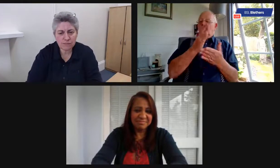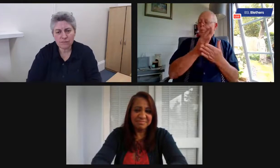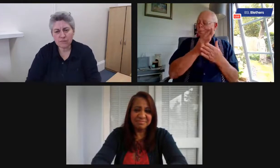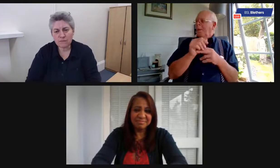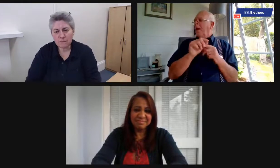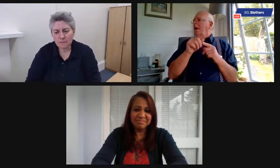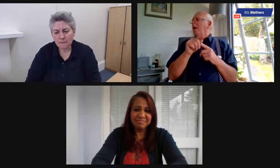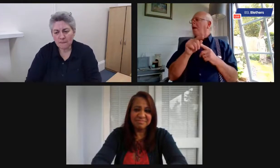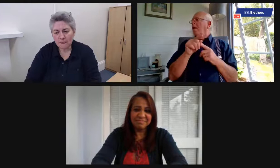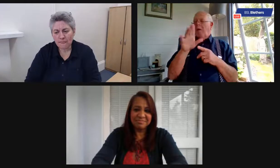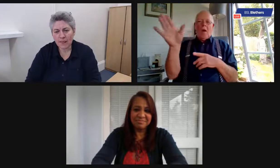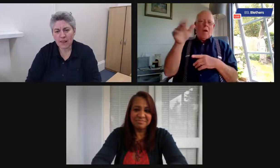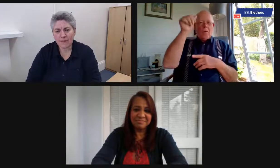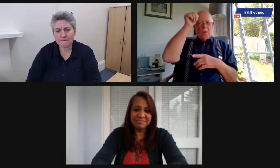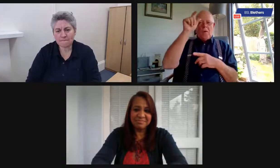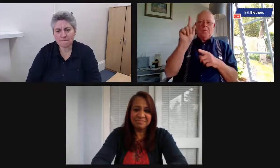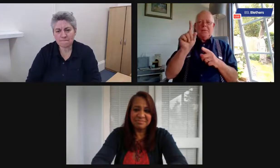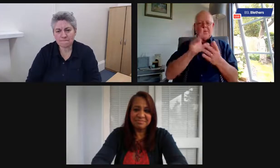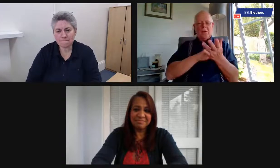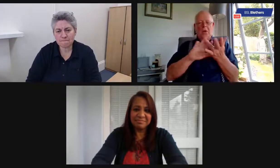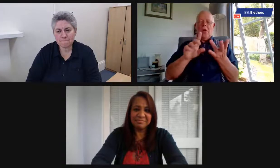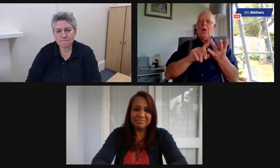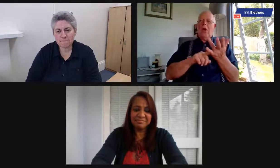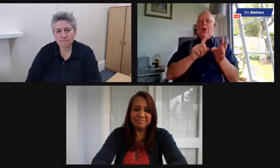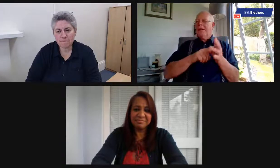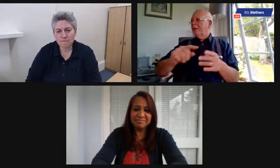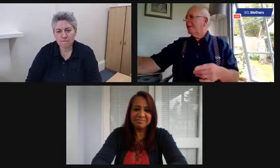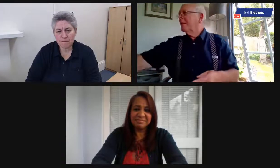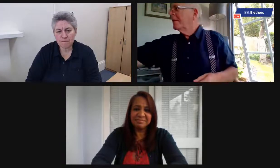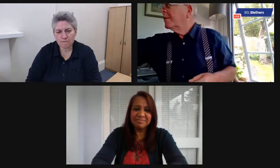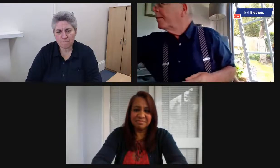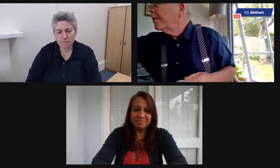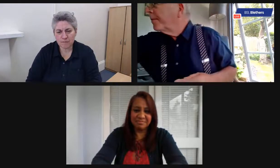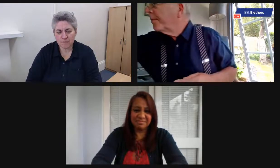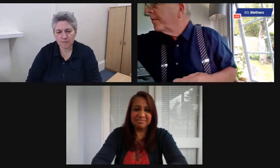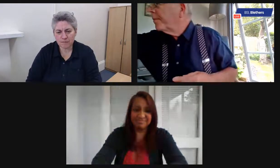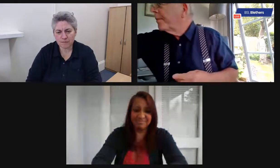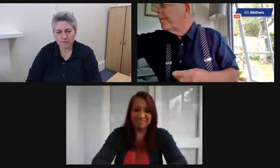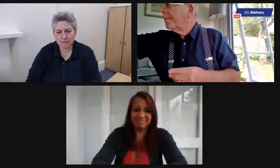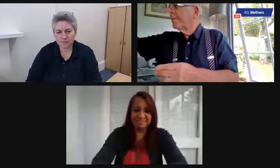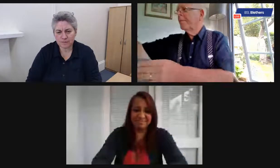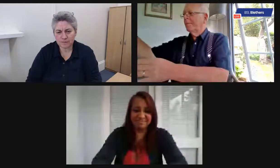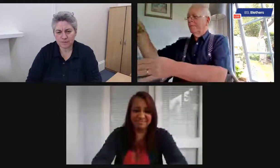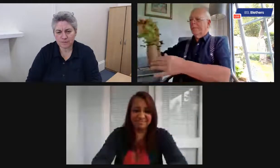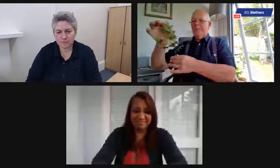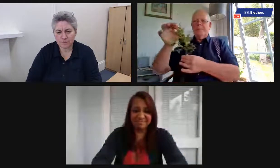holly again? Okay. Well, everybody knows holly, don't they? So